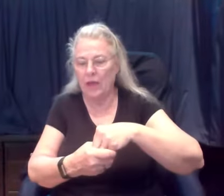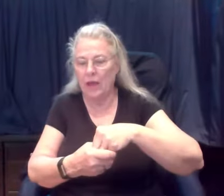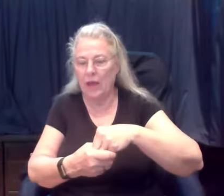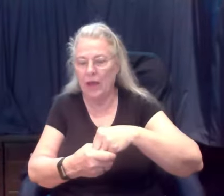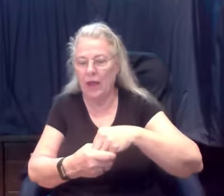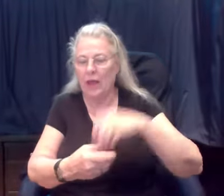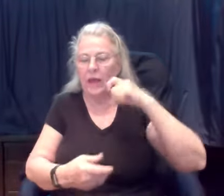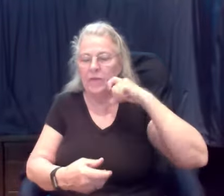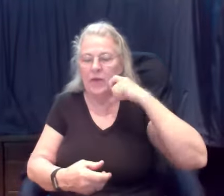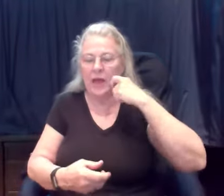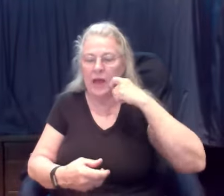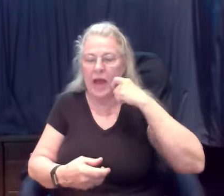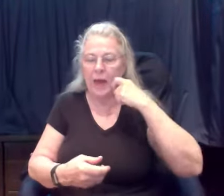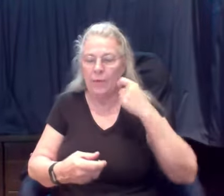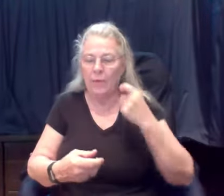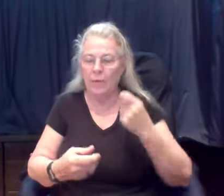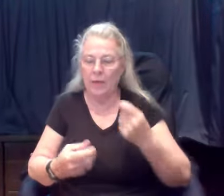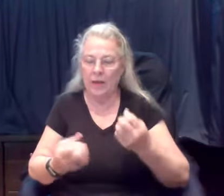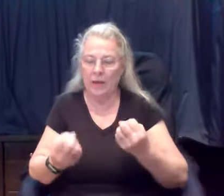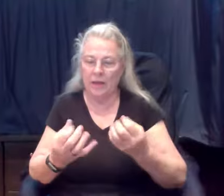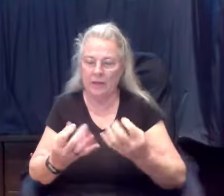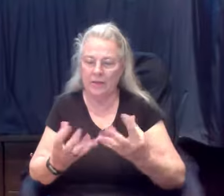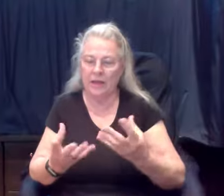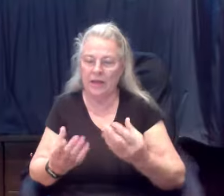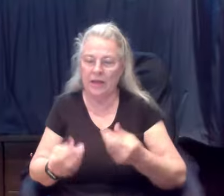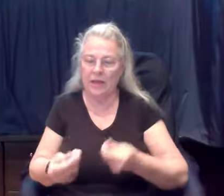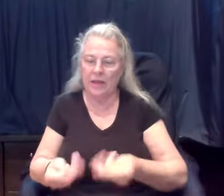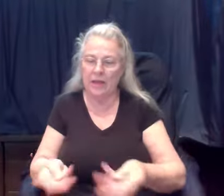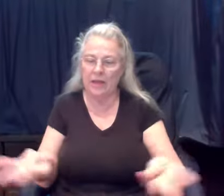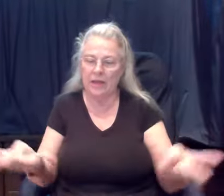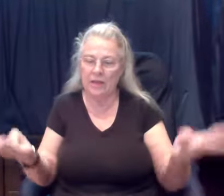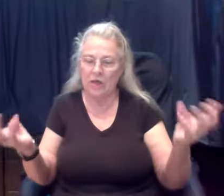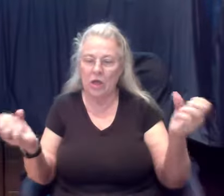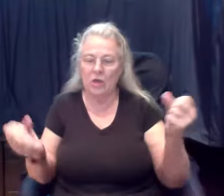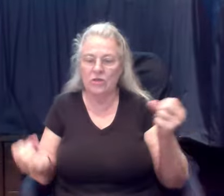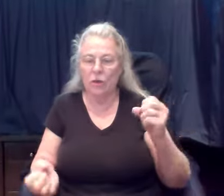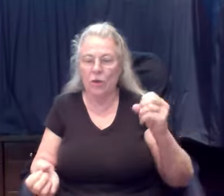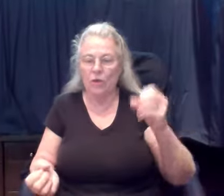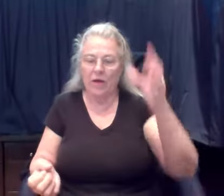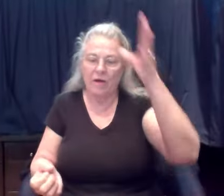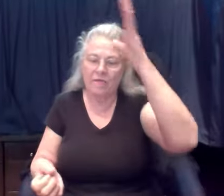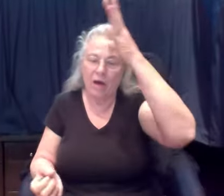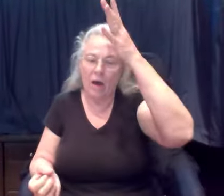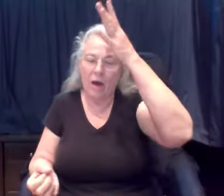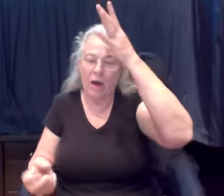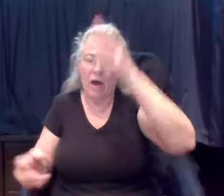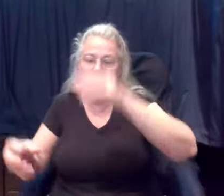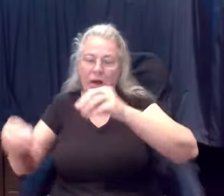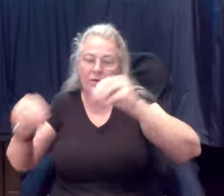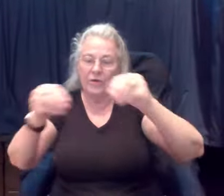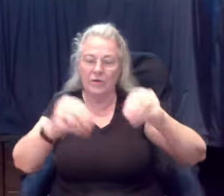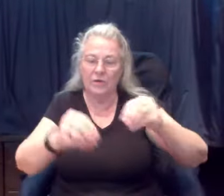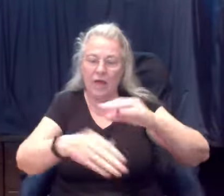the apple many seeds. So the Father set